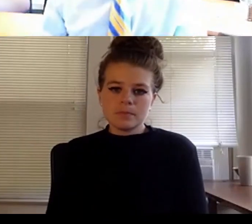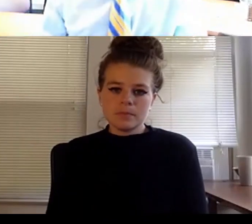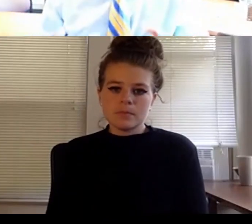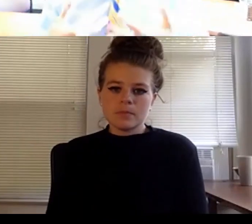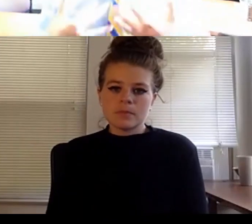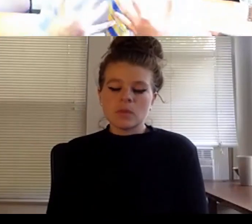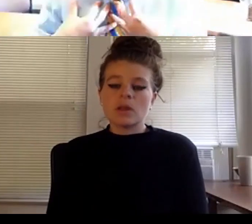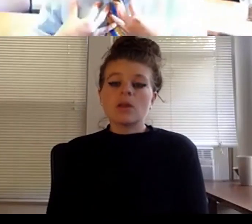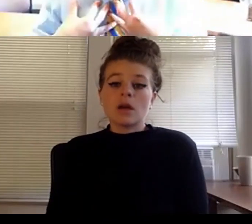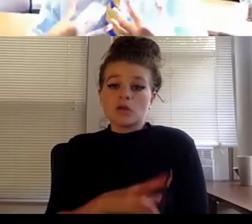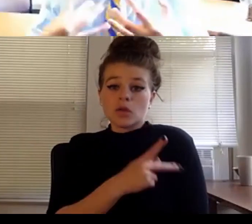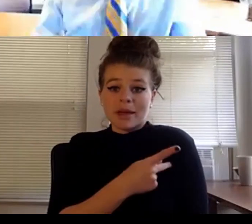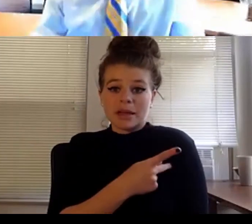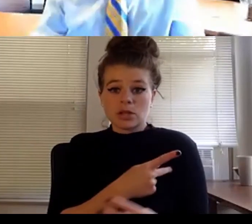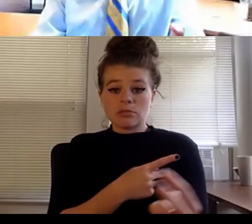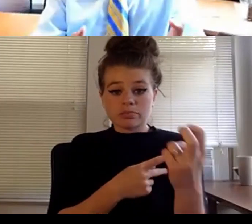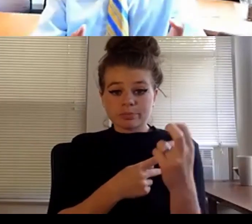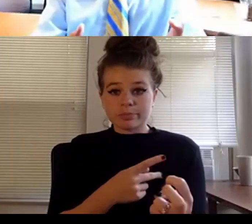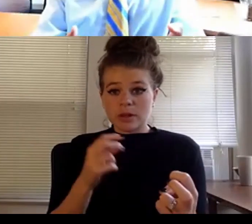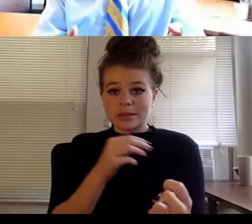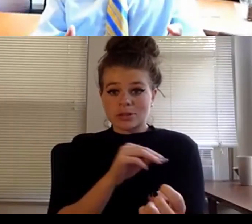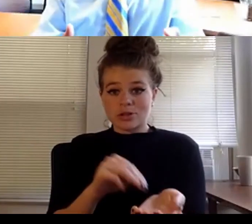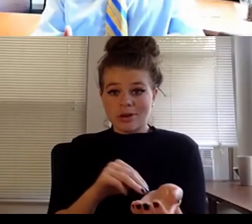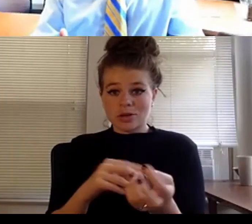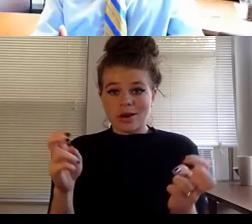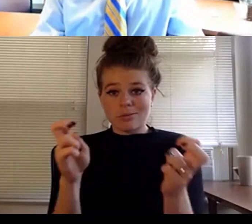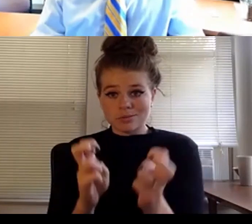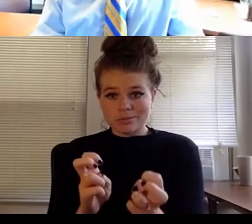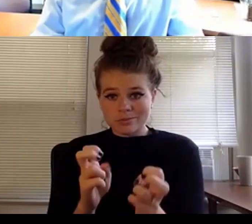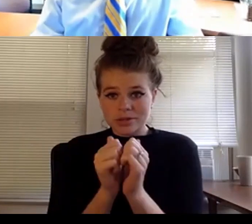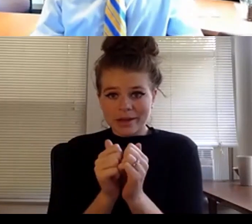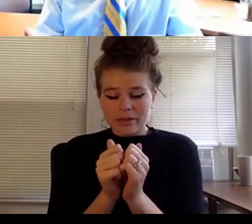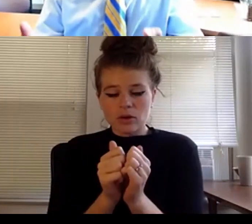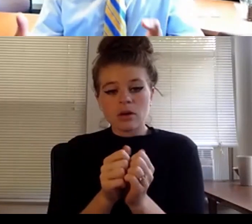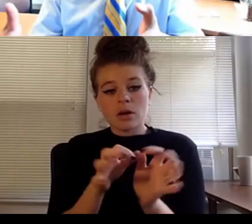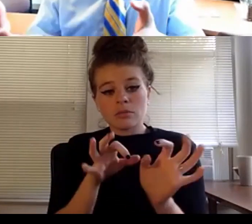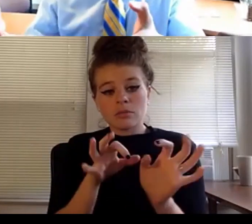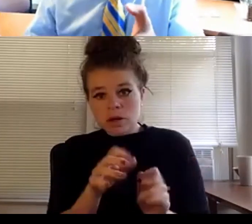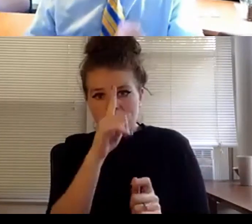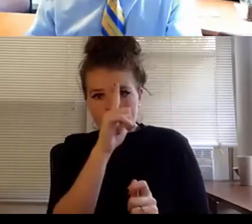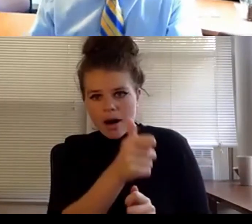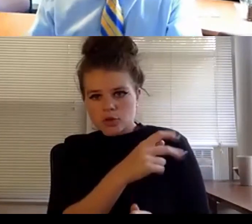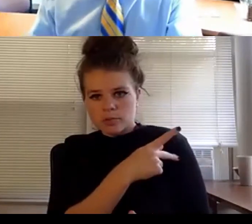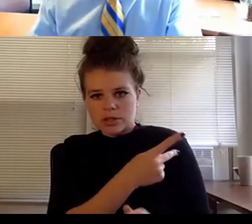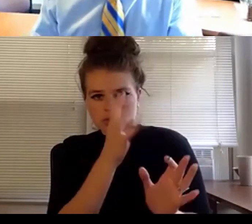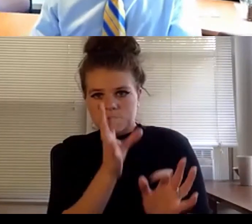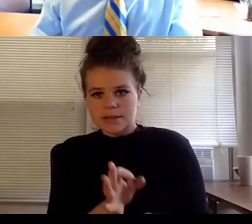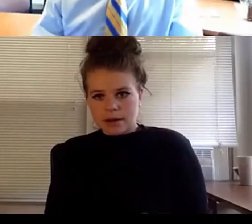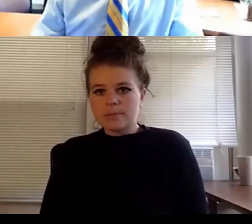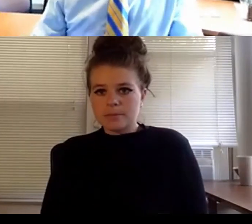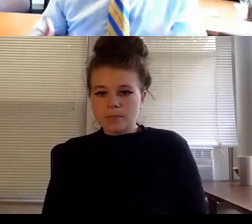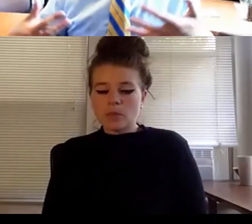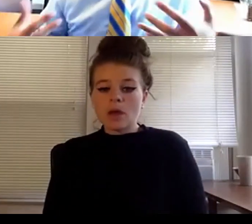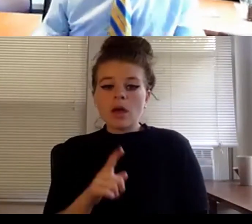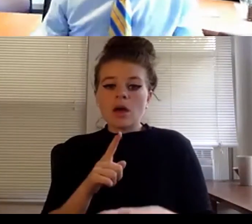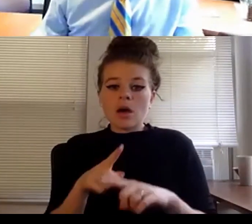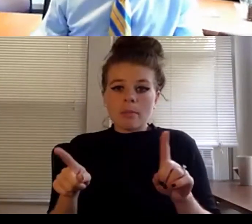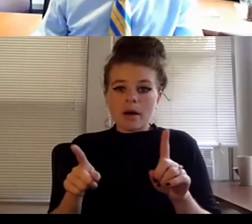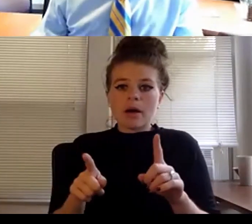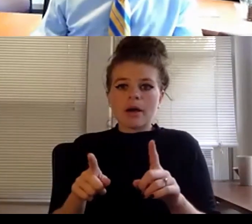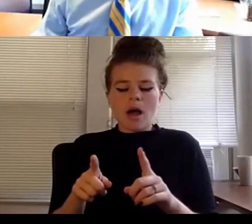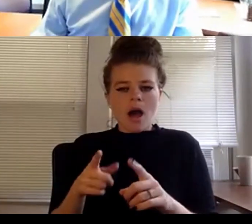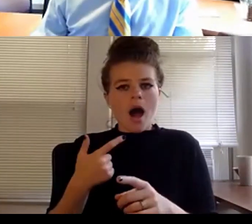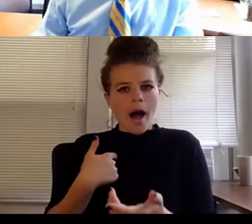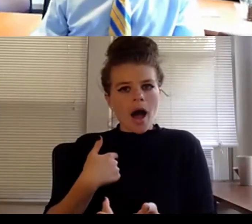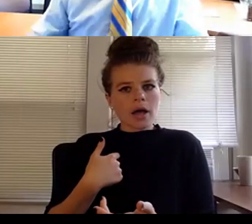providers. What I'm happy to see is that patients, physicians, and FDA are very transparent about